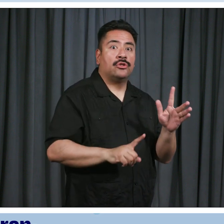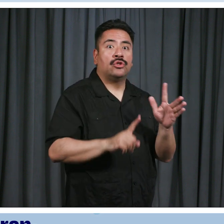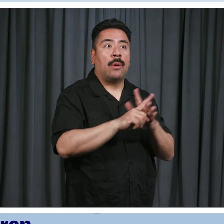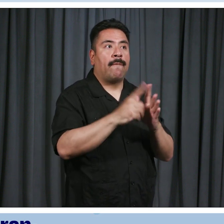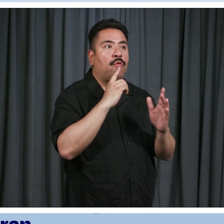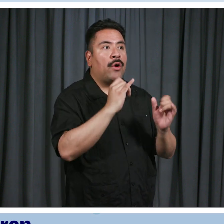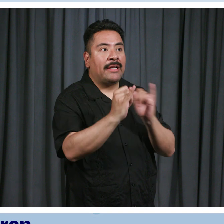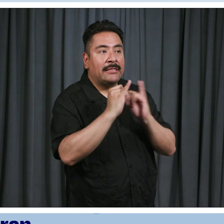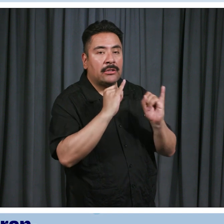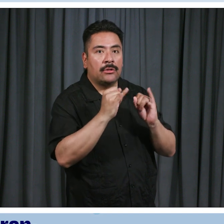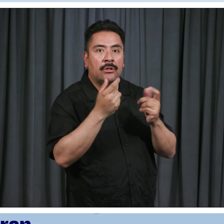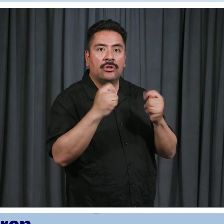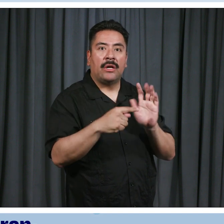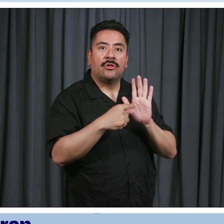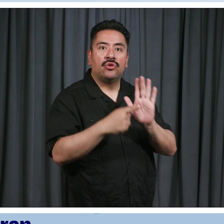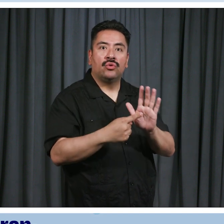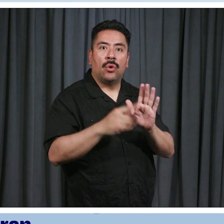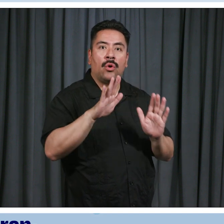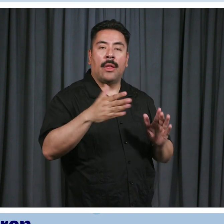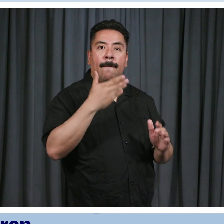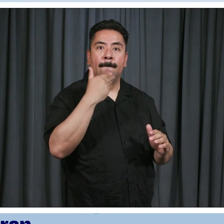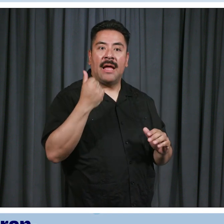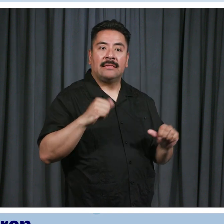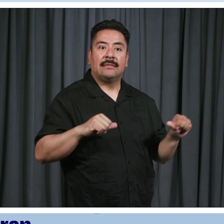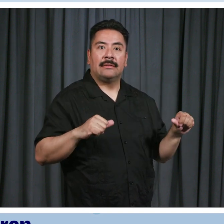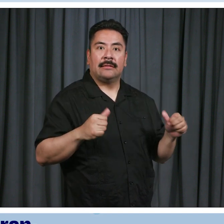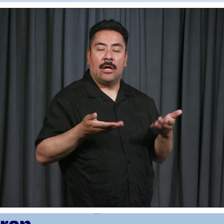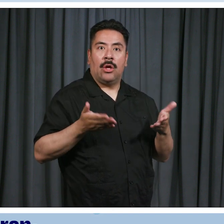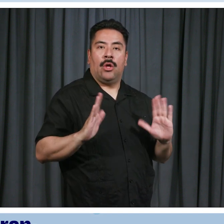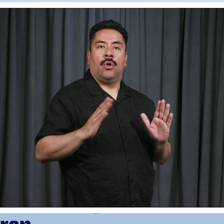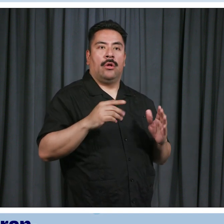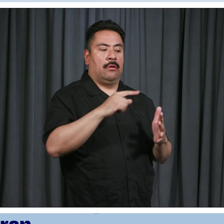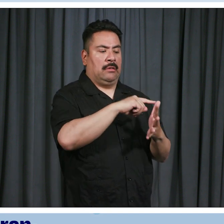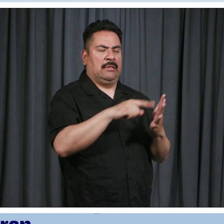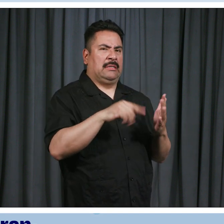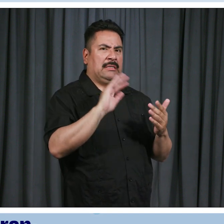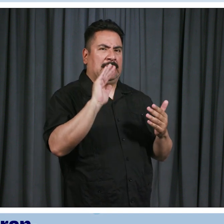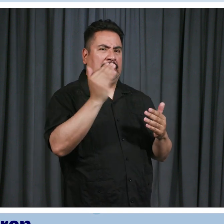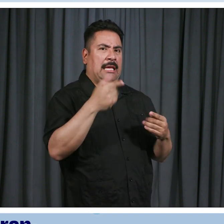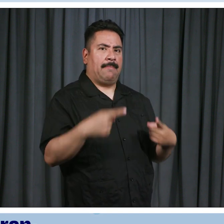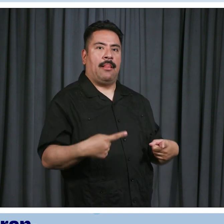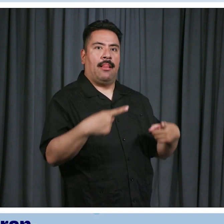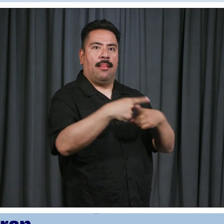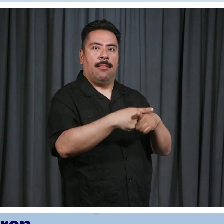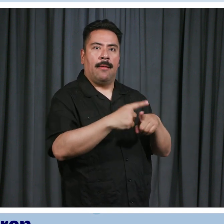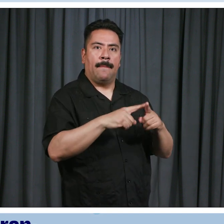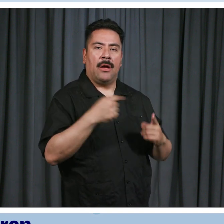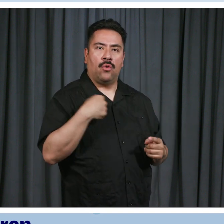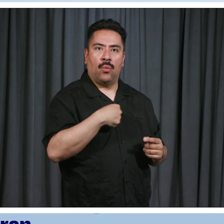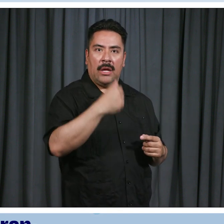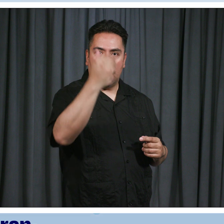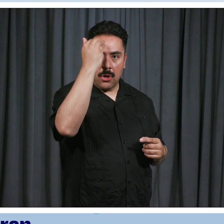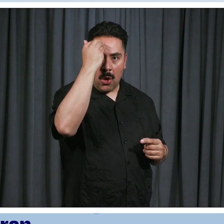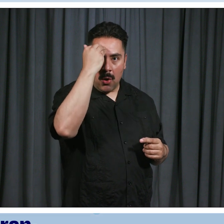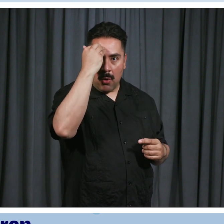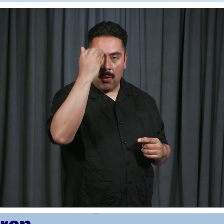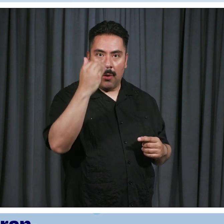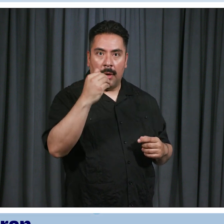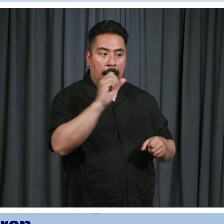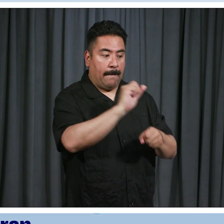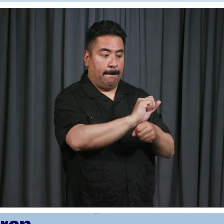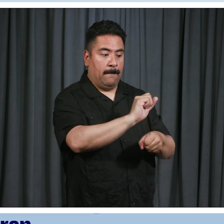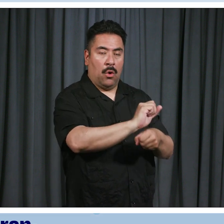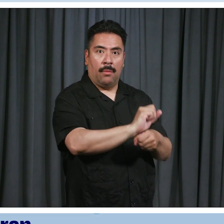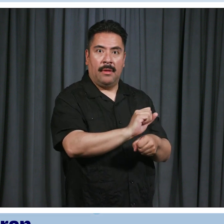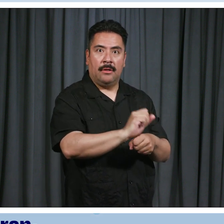to try to show your best self. Like, those two things seem at odds, but we also know that employment